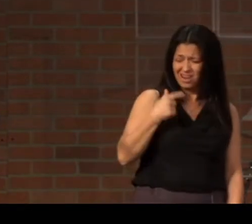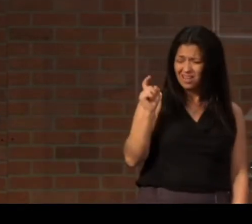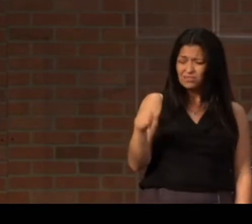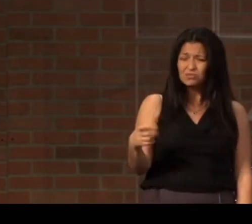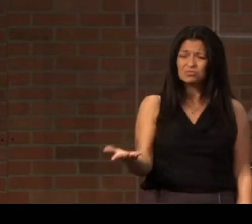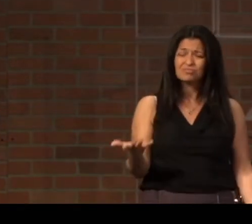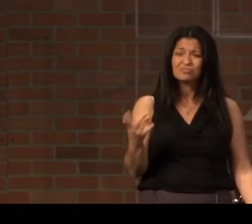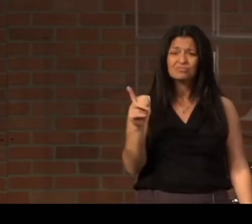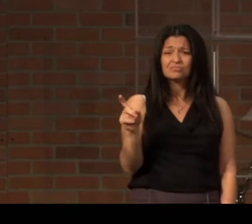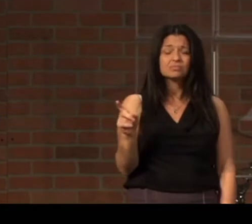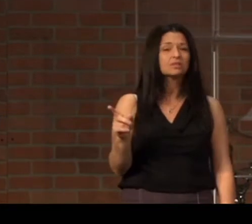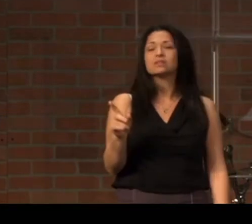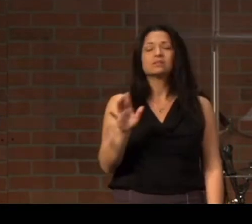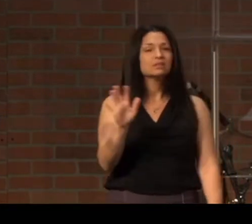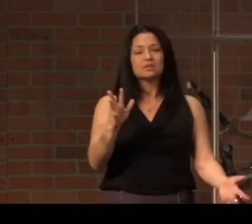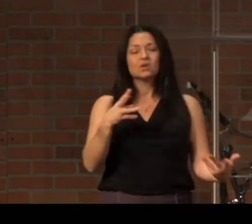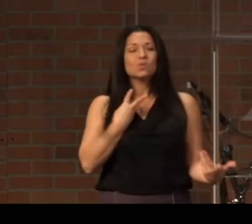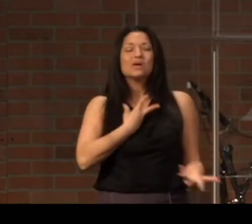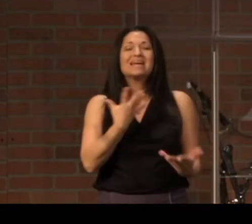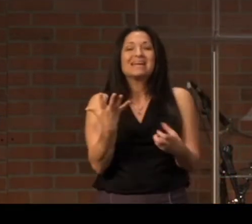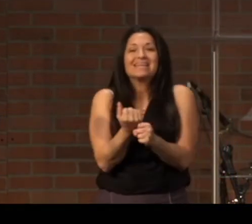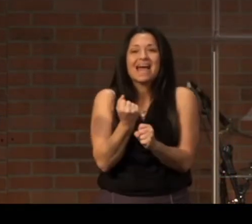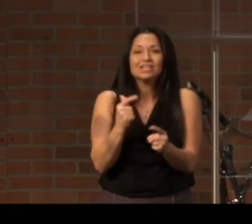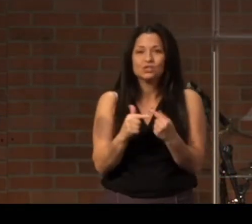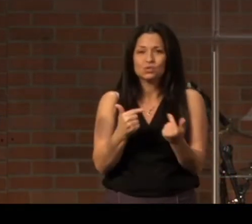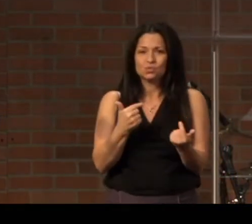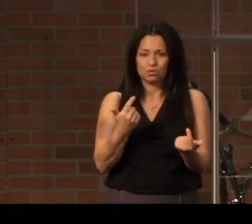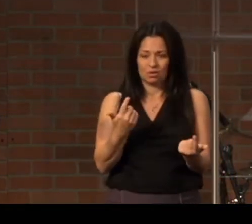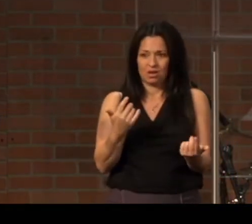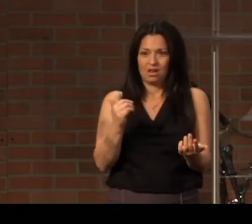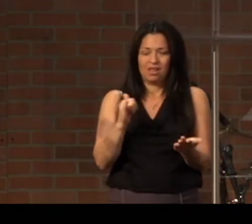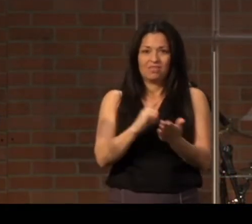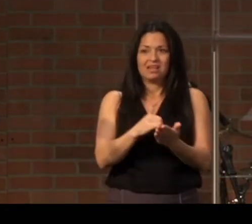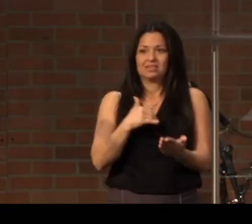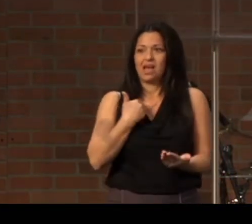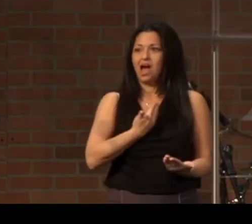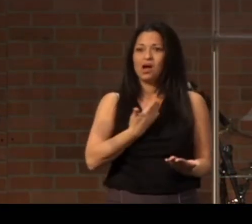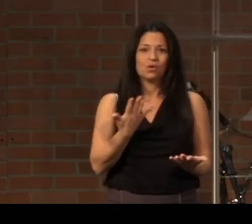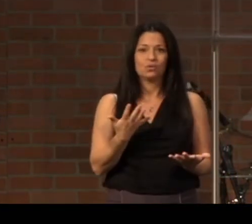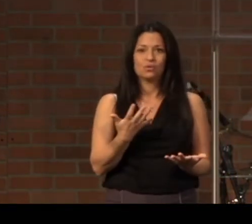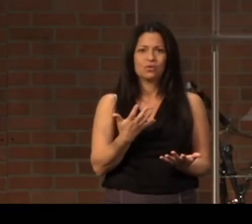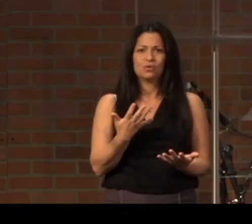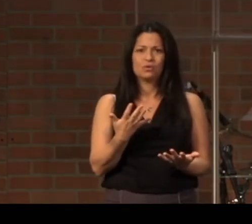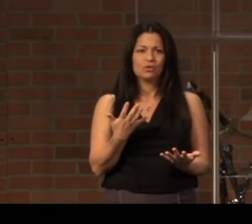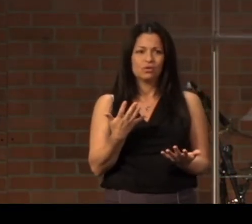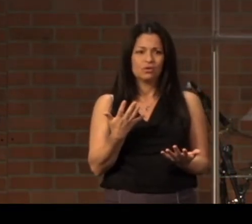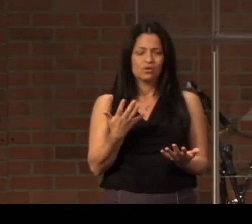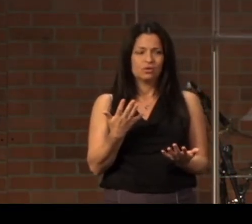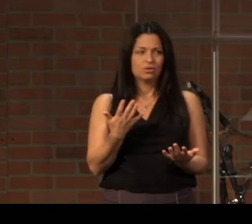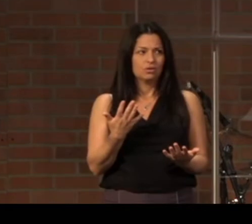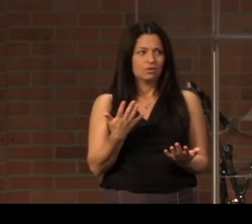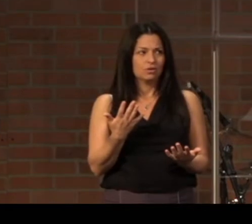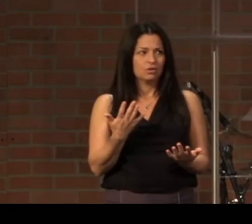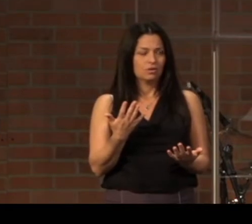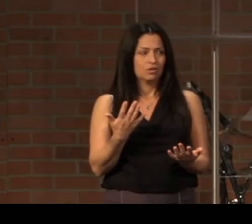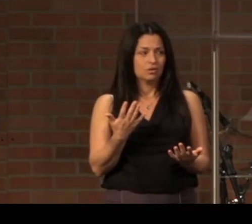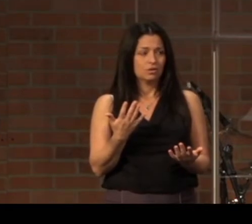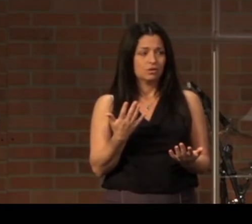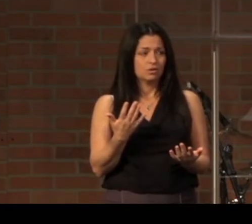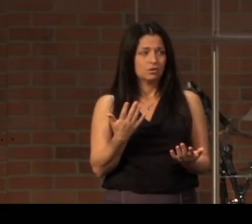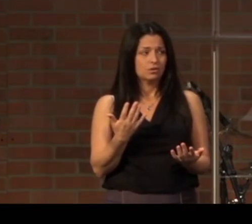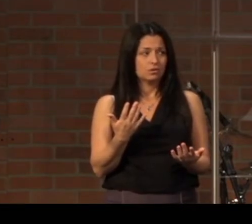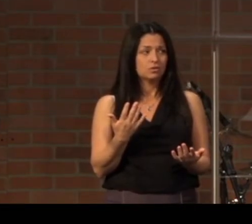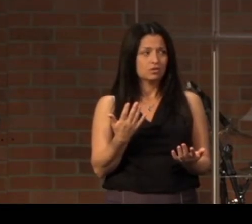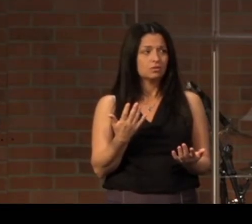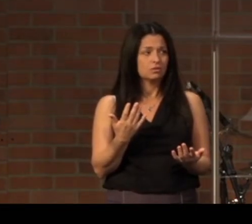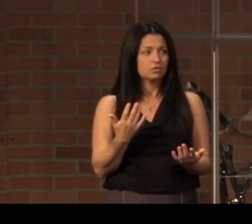We get to love Jesus. We get to love one another. Our passage says when we take the gospel and